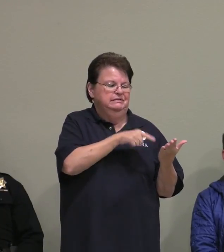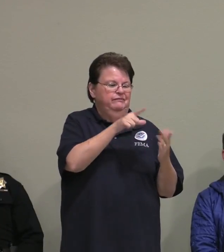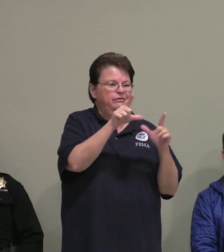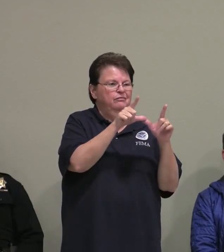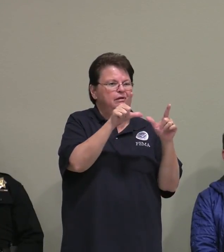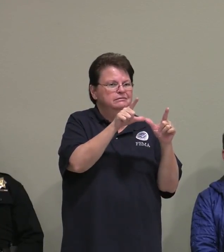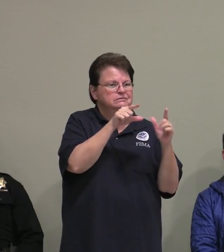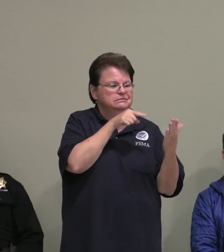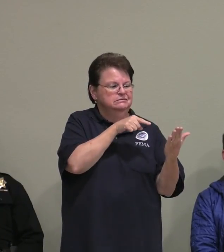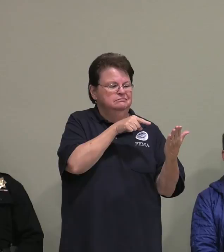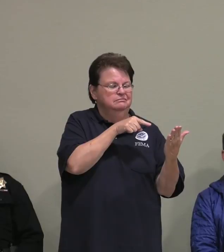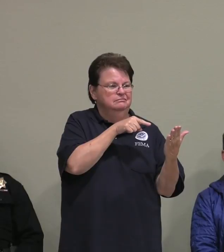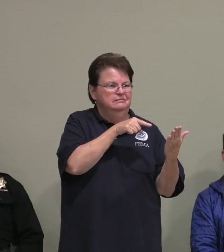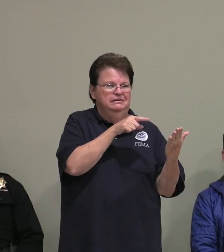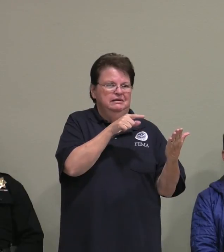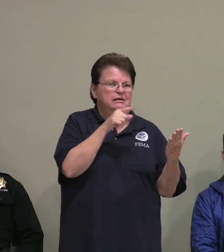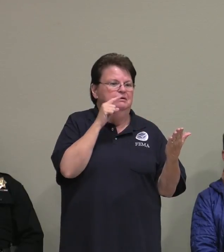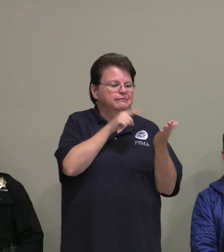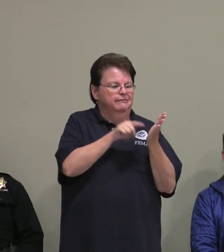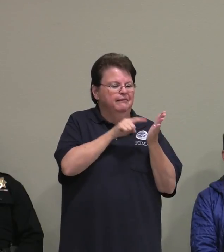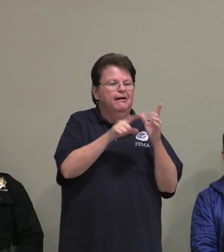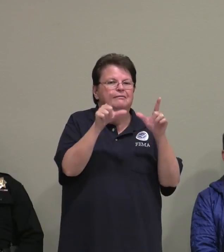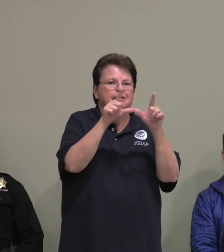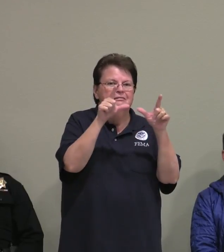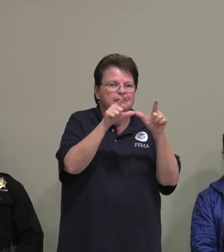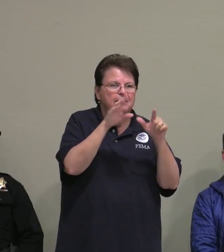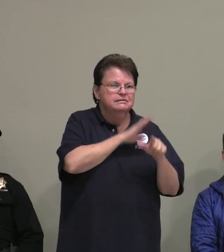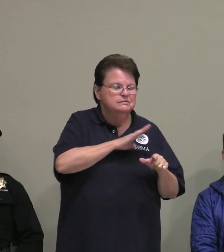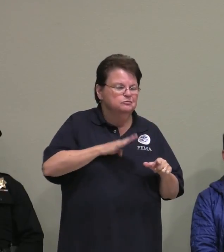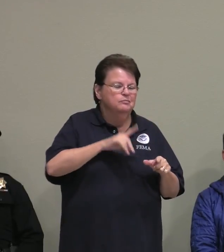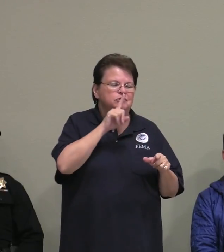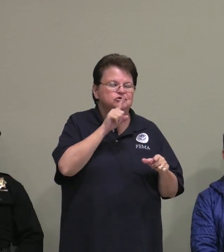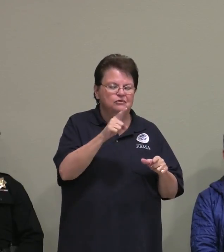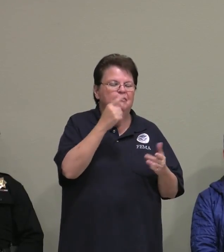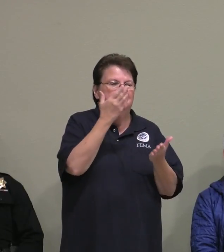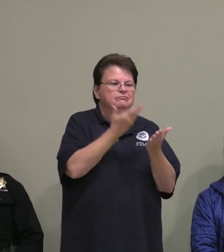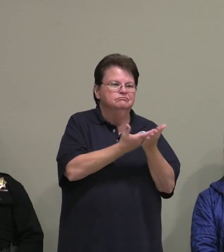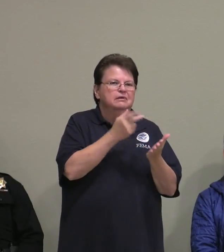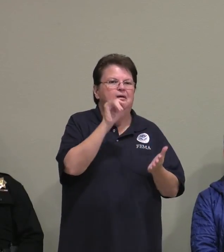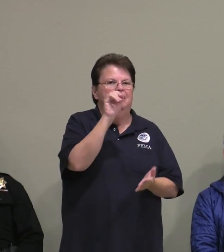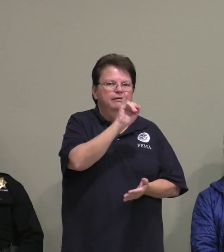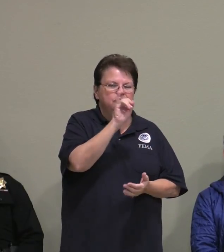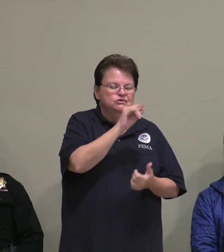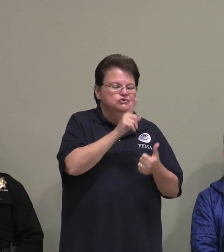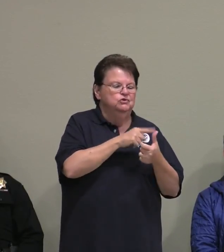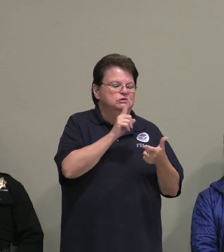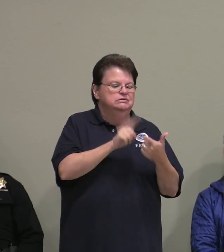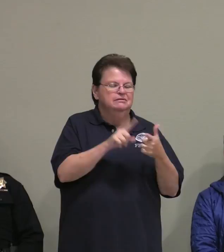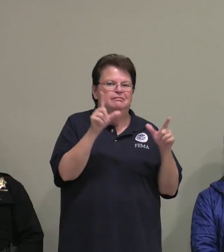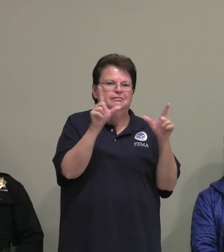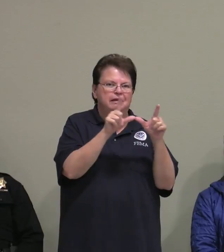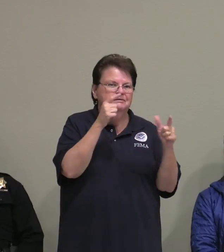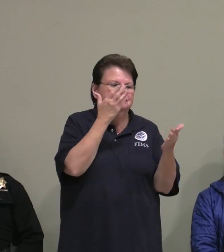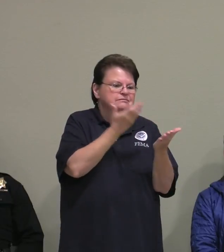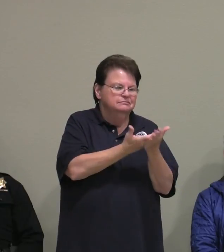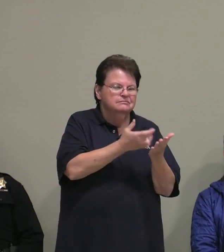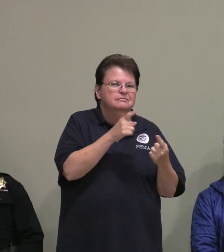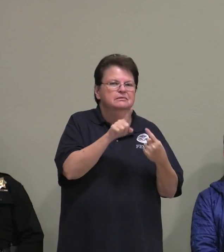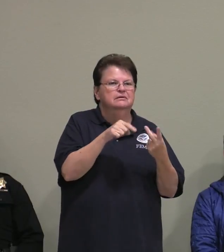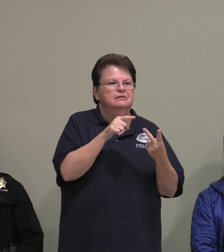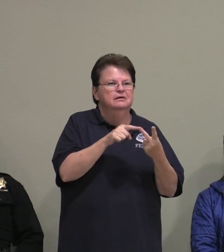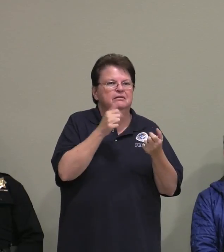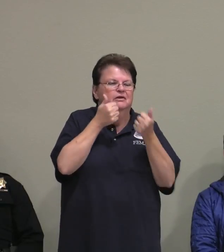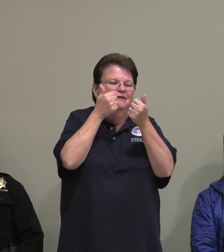License Board. Make sure they have a valid license. Make sure they have insurance. And make sure you have they're